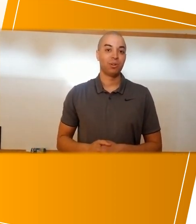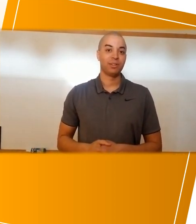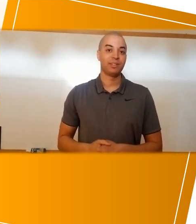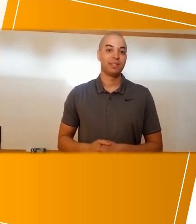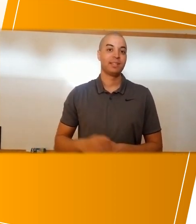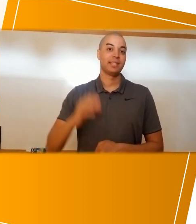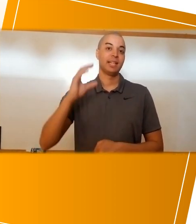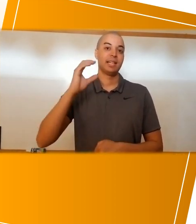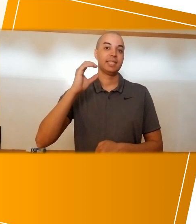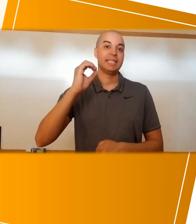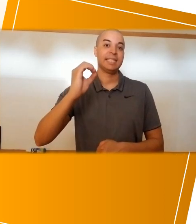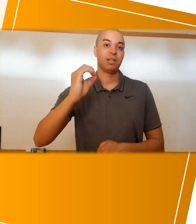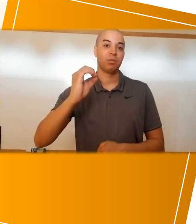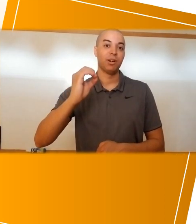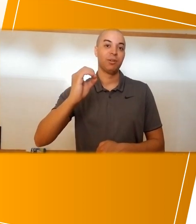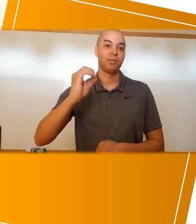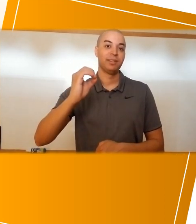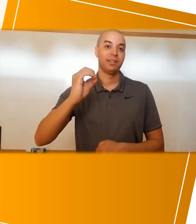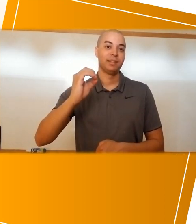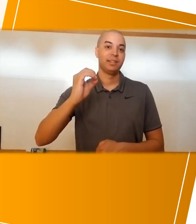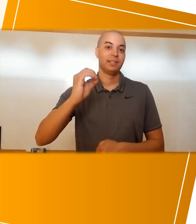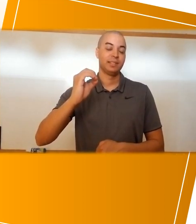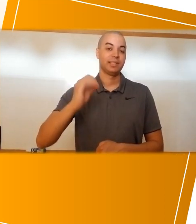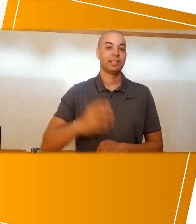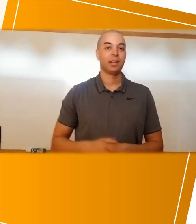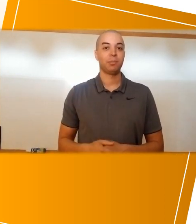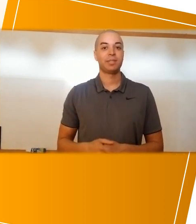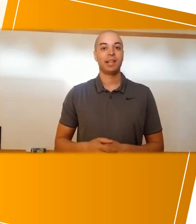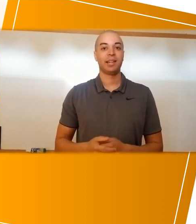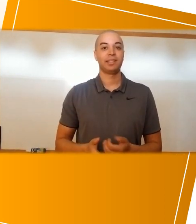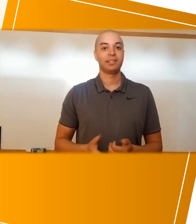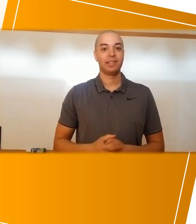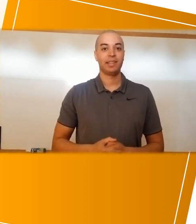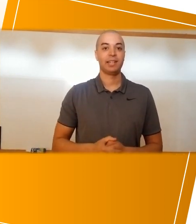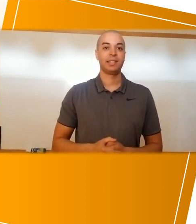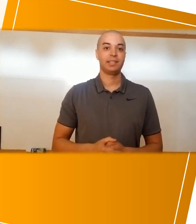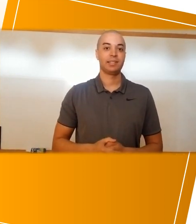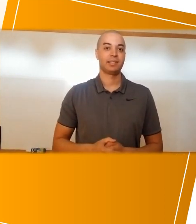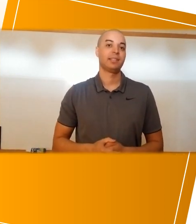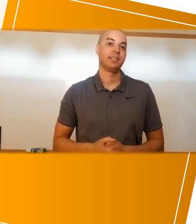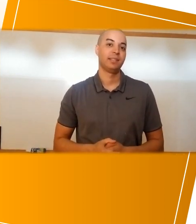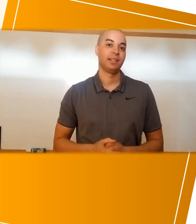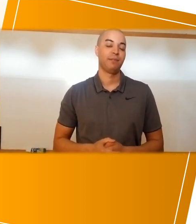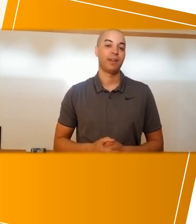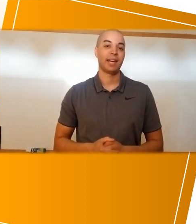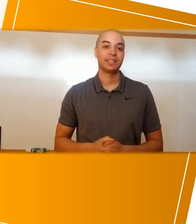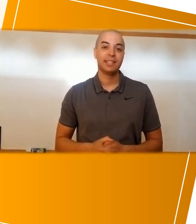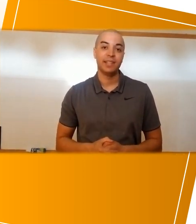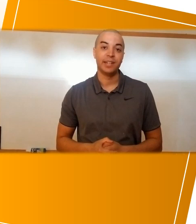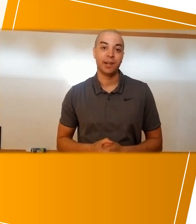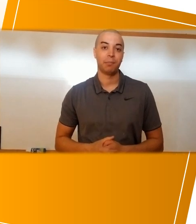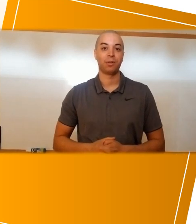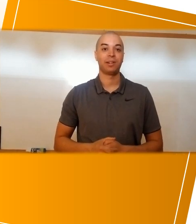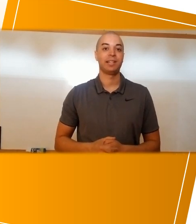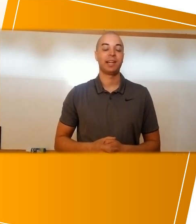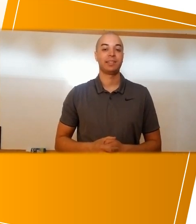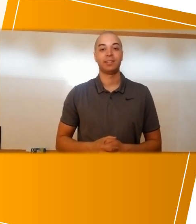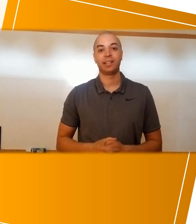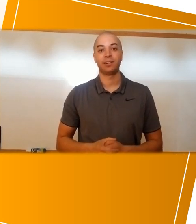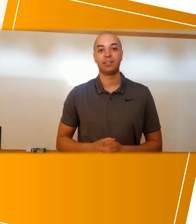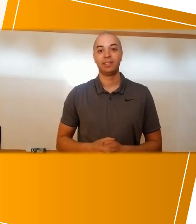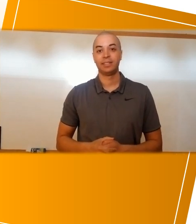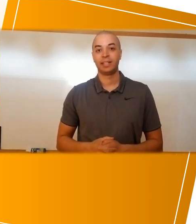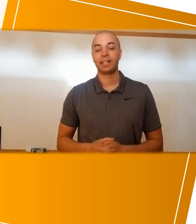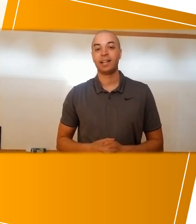the word 0 to help sign that it is, in fact, the number and not